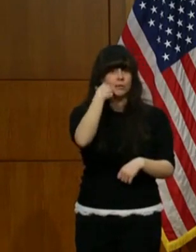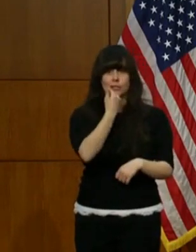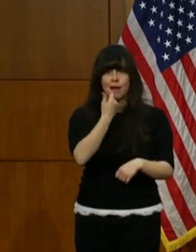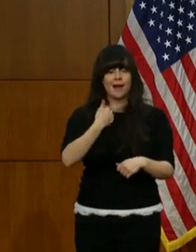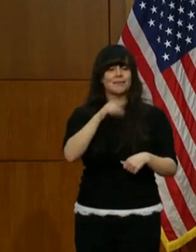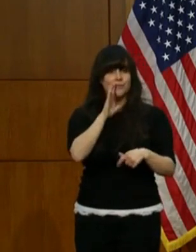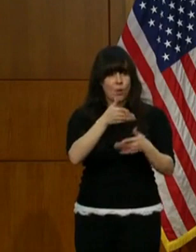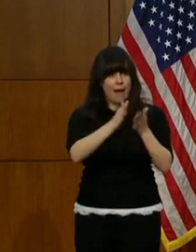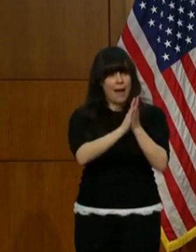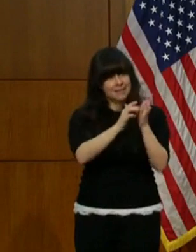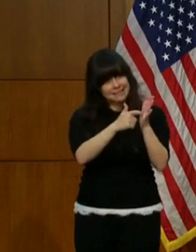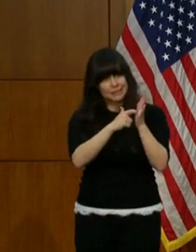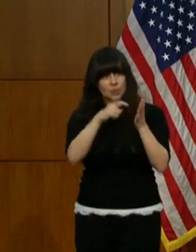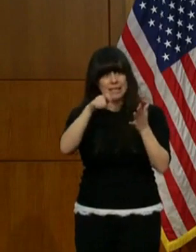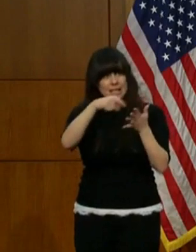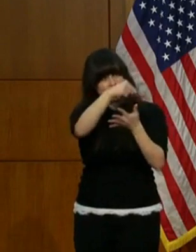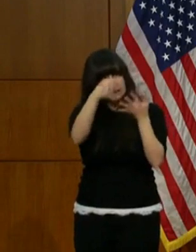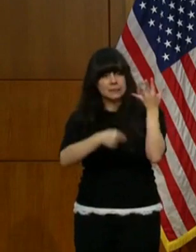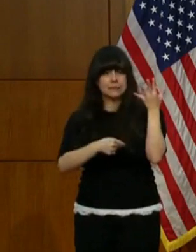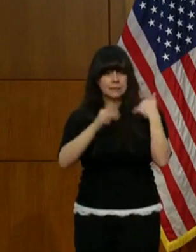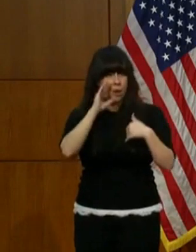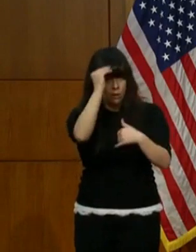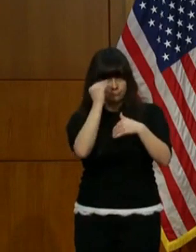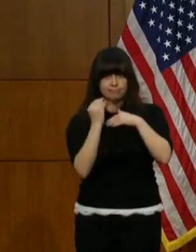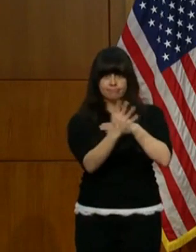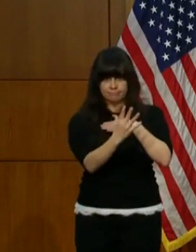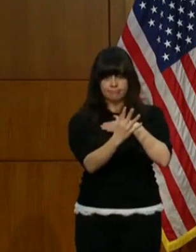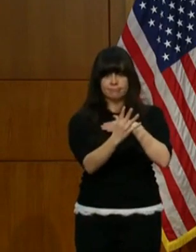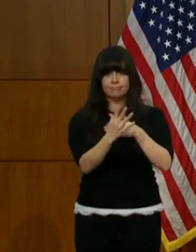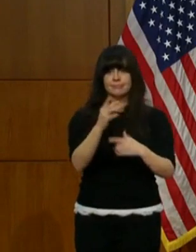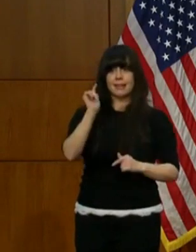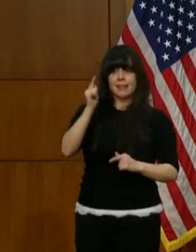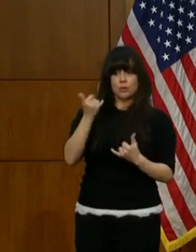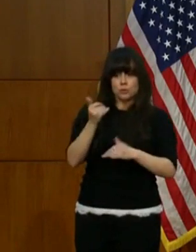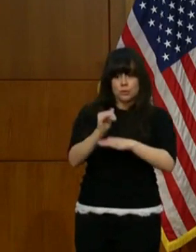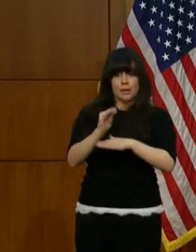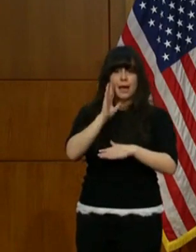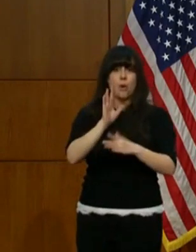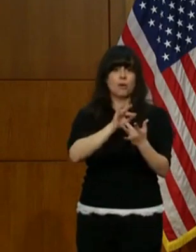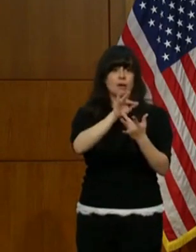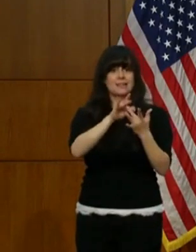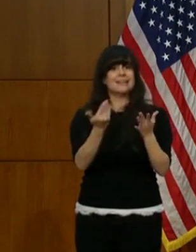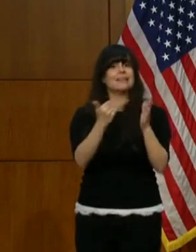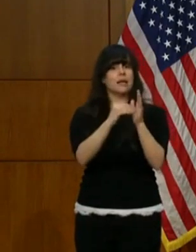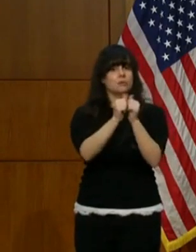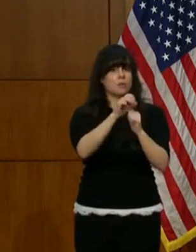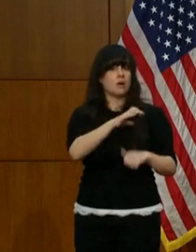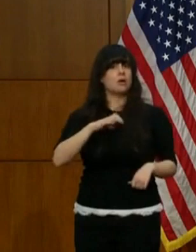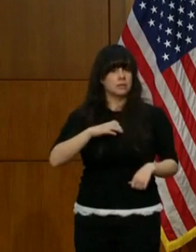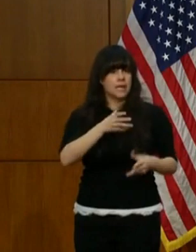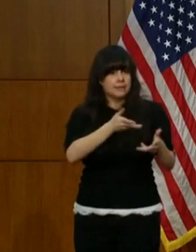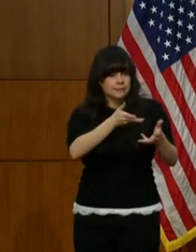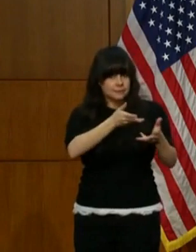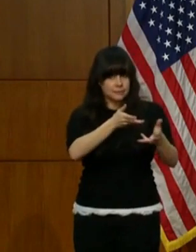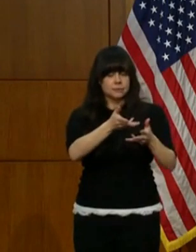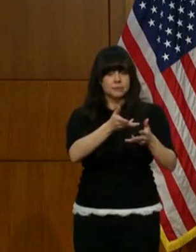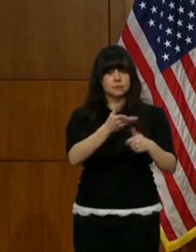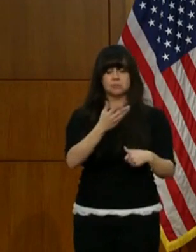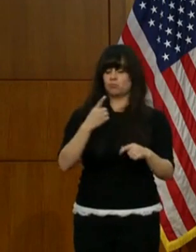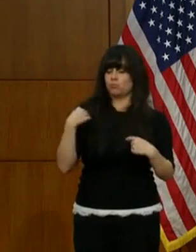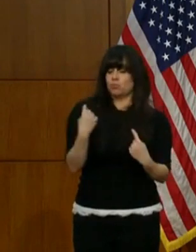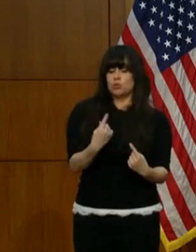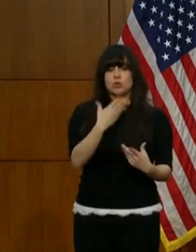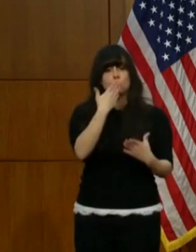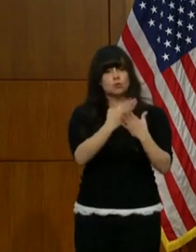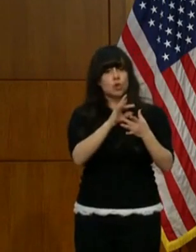we need, and later this evening I'll be in communication again with our congressional delegation. And we have had a very good working